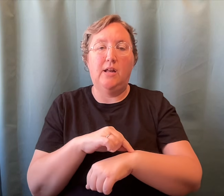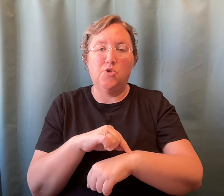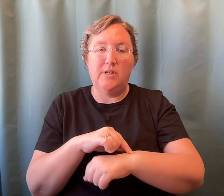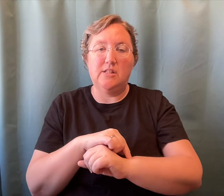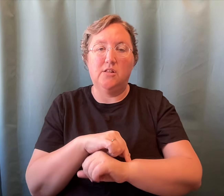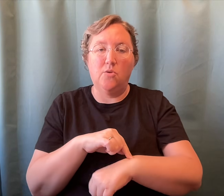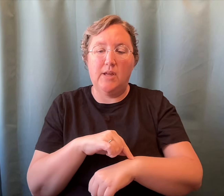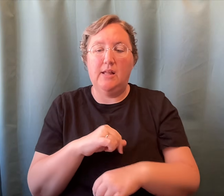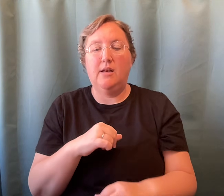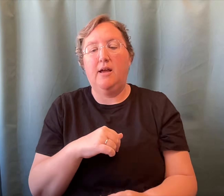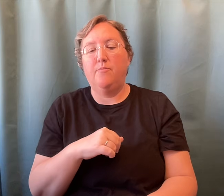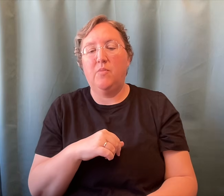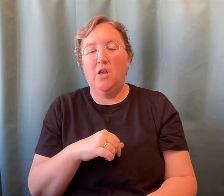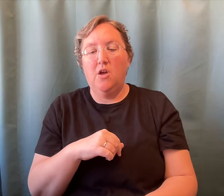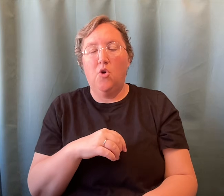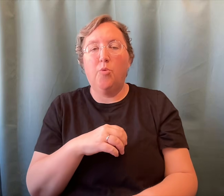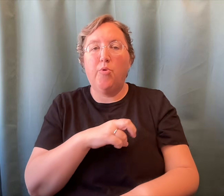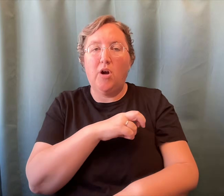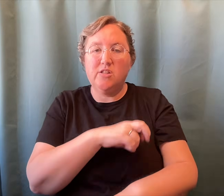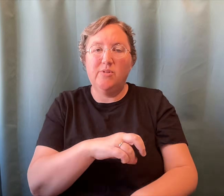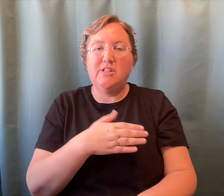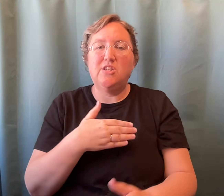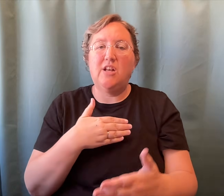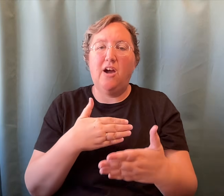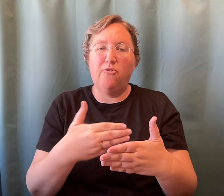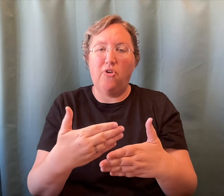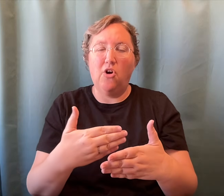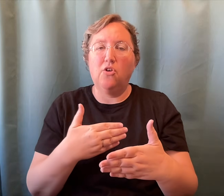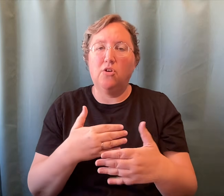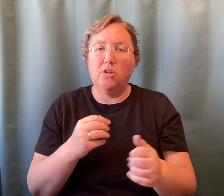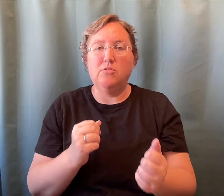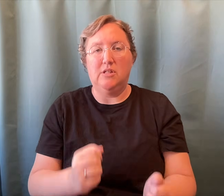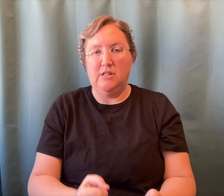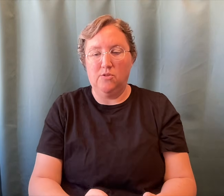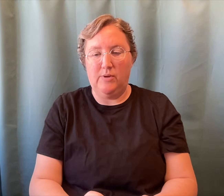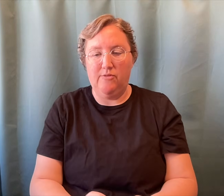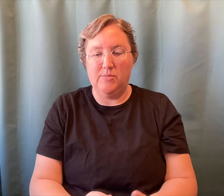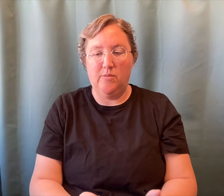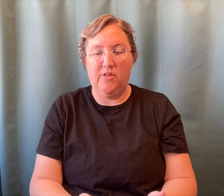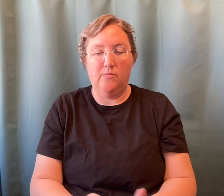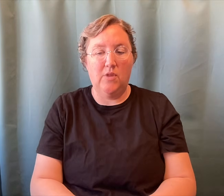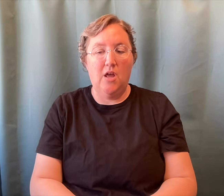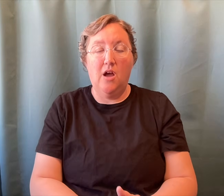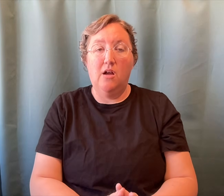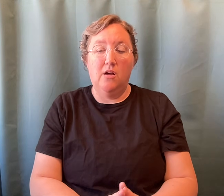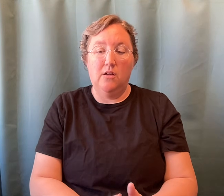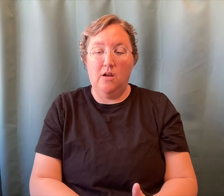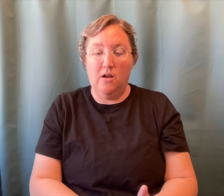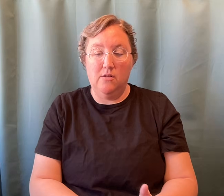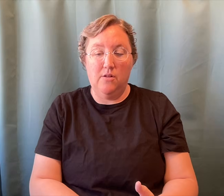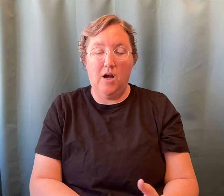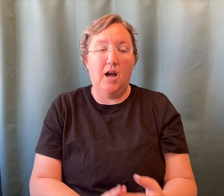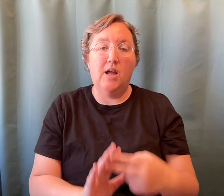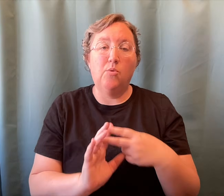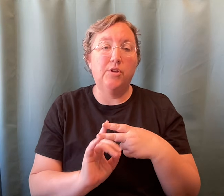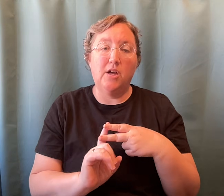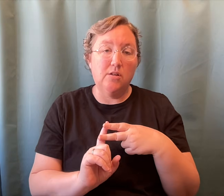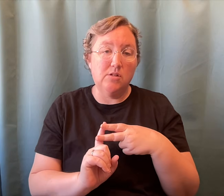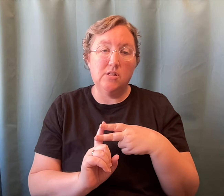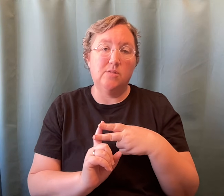joint it's located at, or proximalization, how far or close it is away from something. I will not use these,